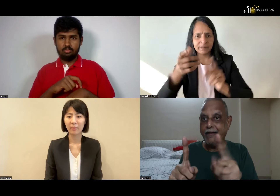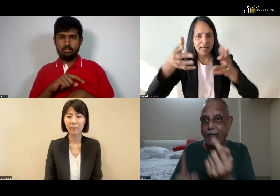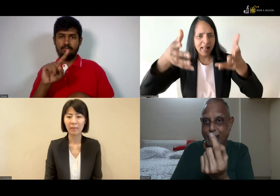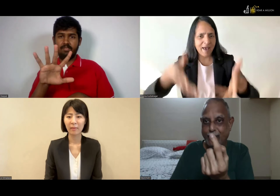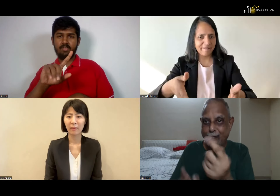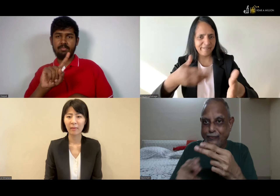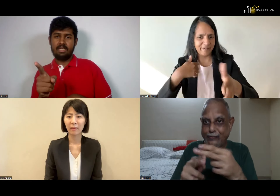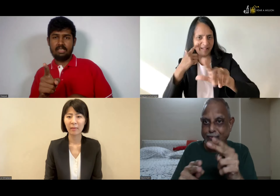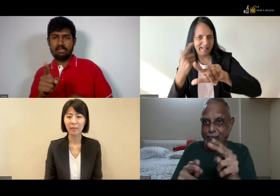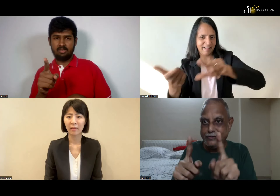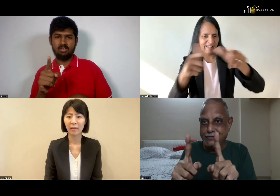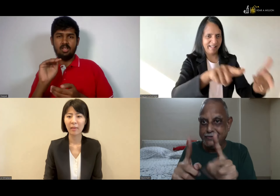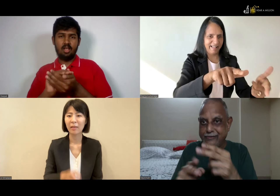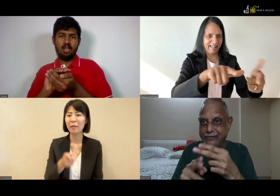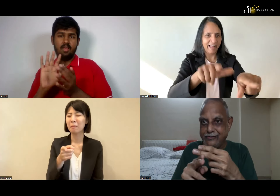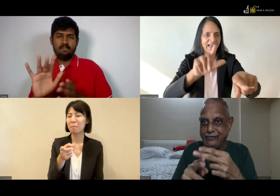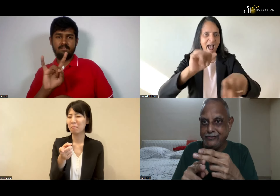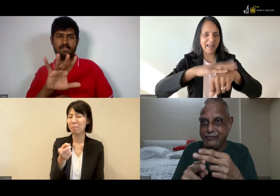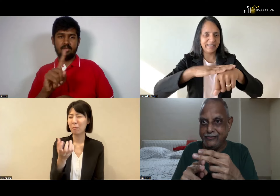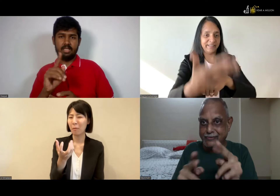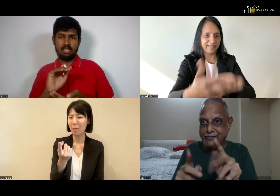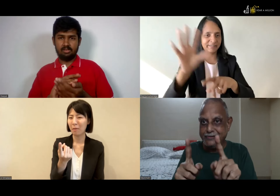We have 15 minutes left, so